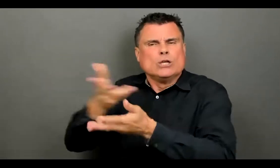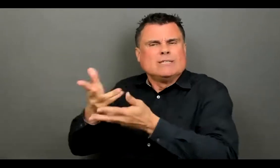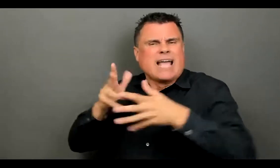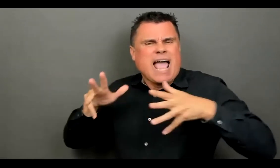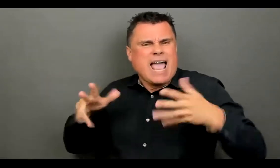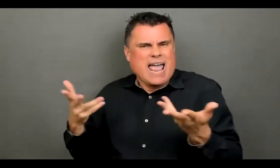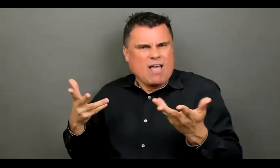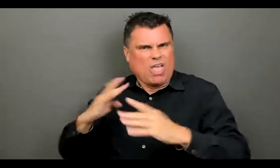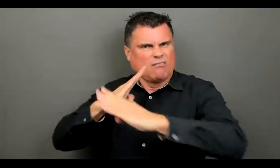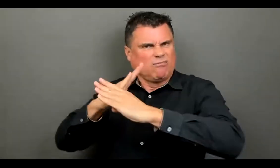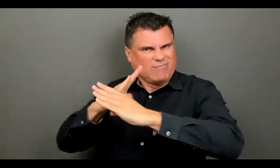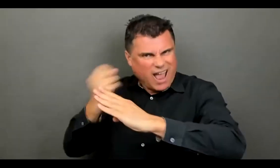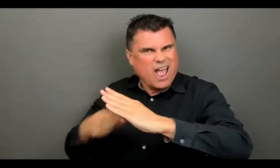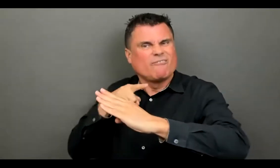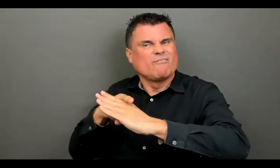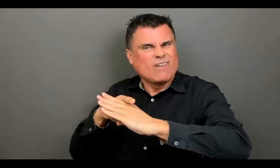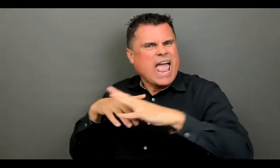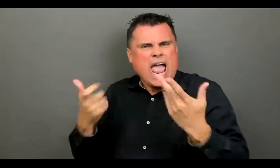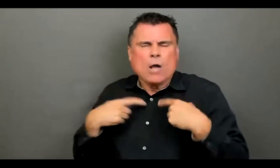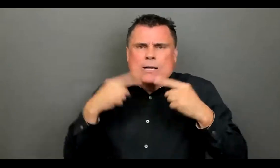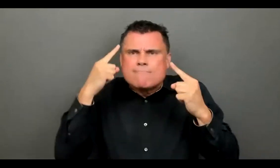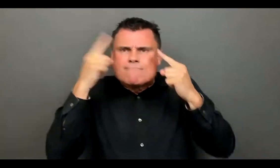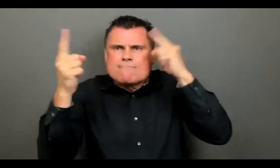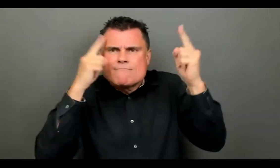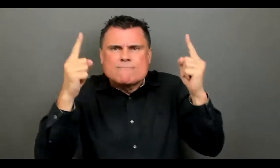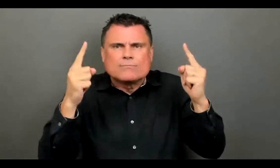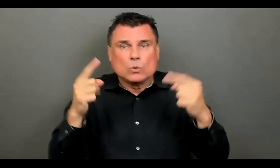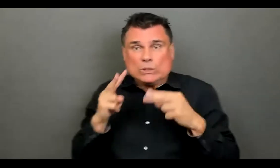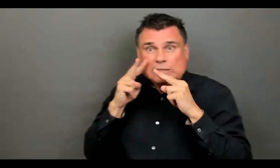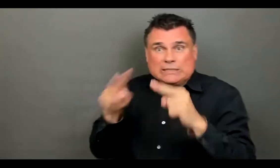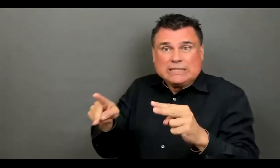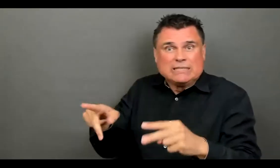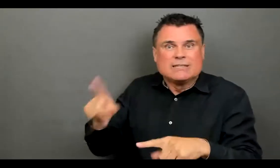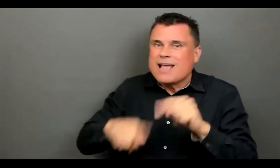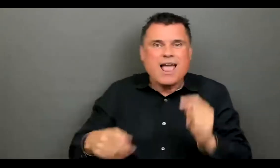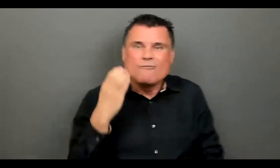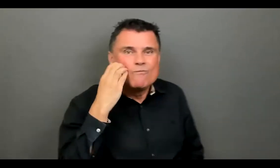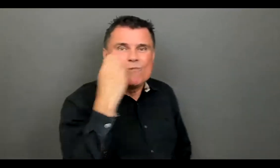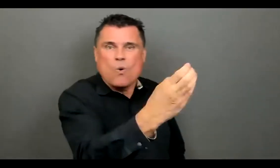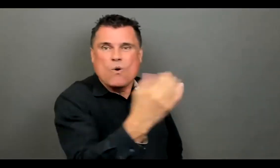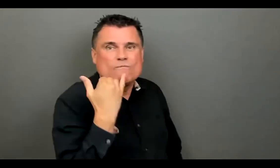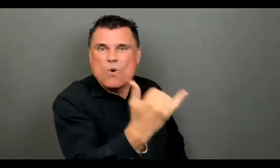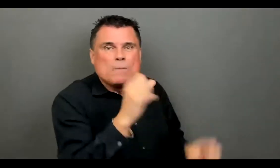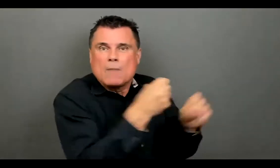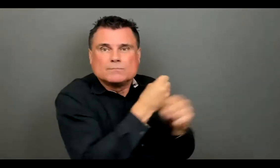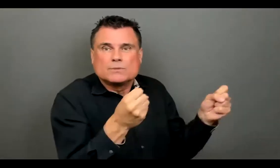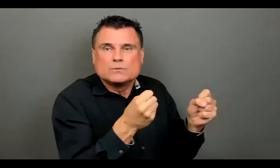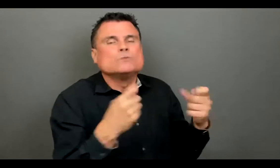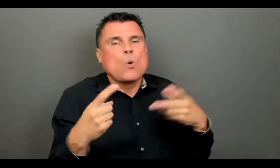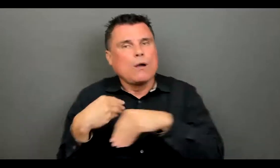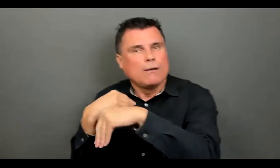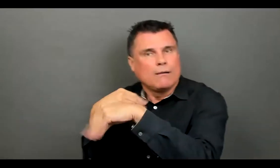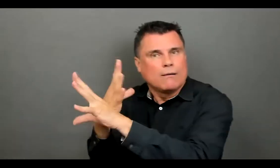increase awareness of existing assistive technologies like M-Pesa Voice. M-Pesa is the mobile money banking platform in